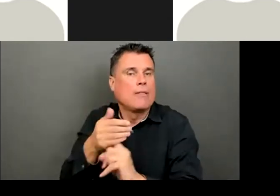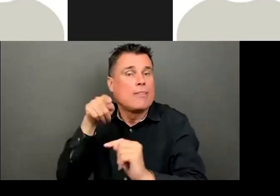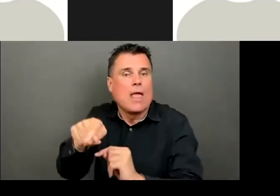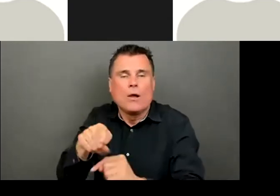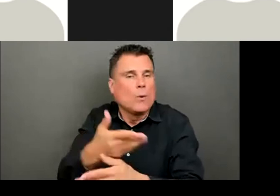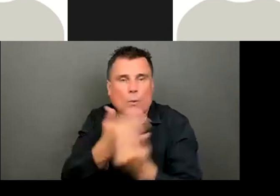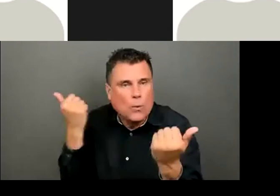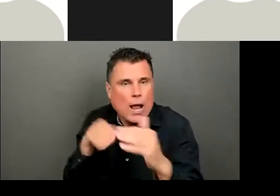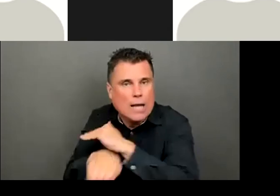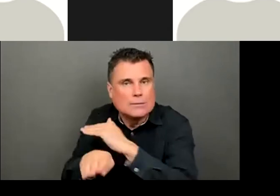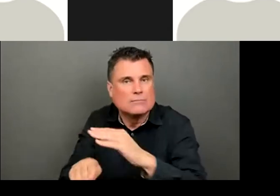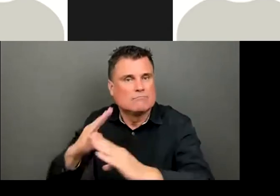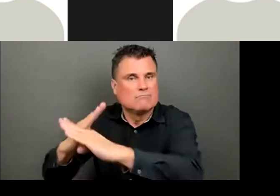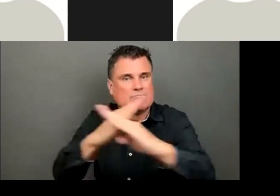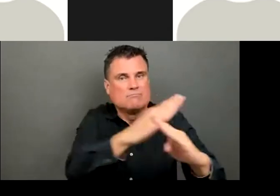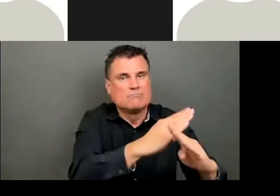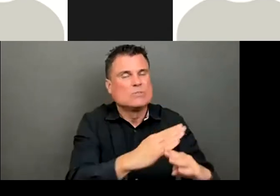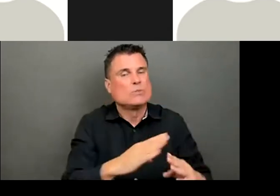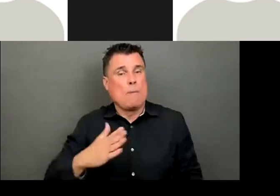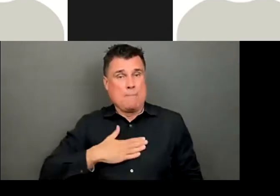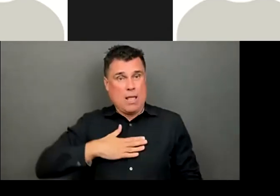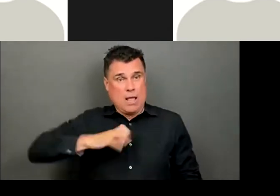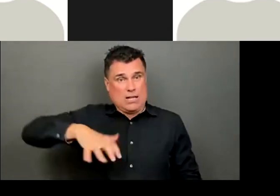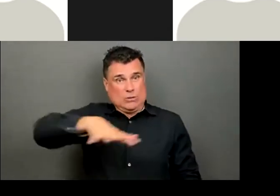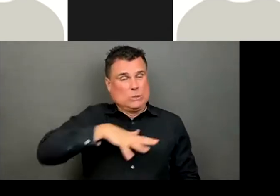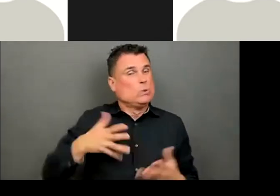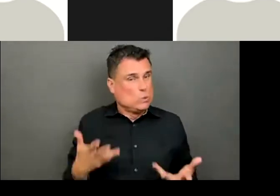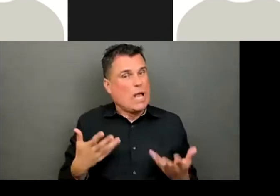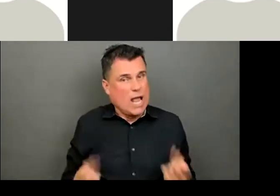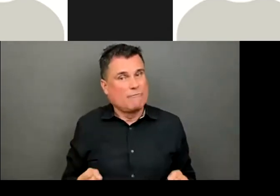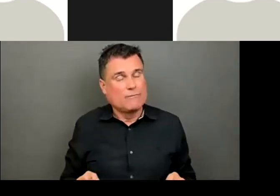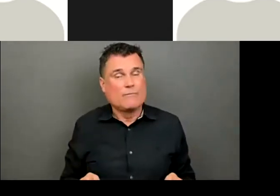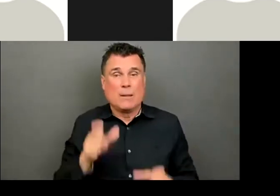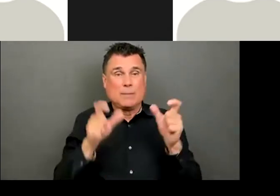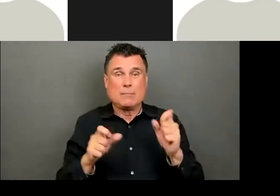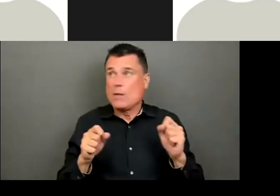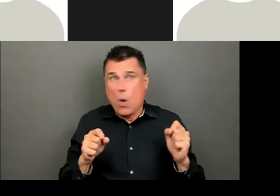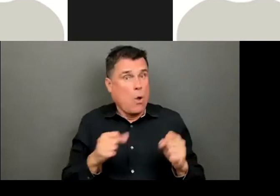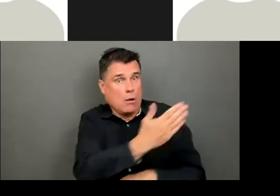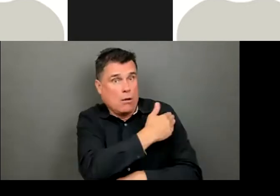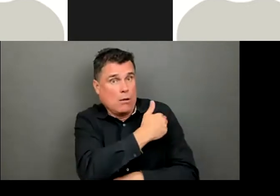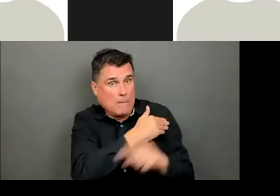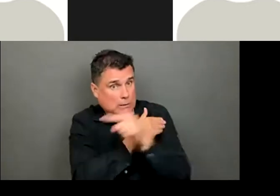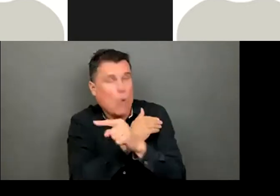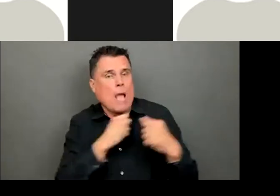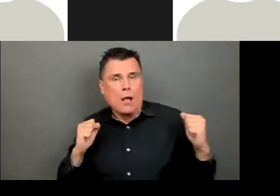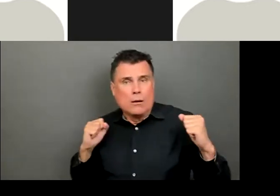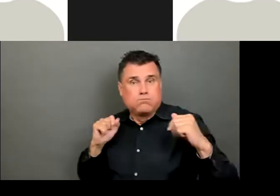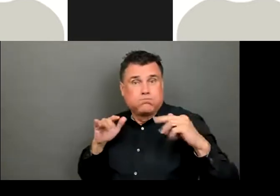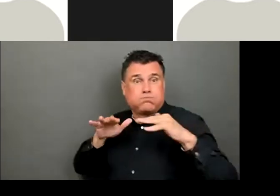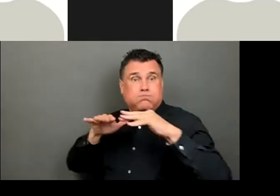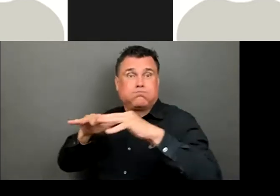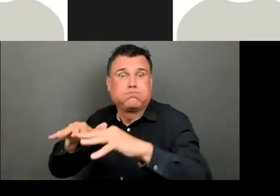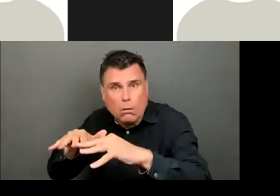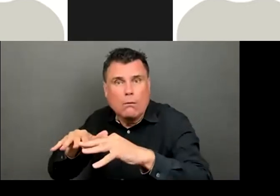true, where persons with disability don't move to evacuation centers because of the inaccessibility and lack of support systems within the evacuation